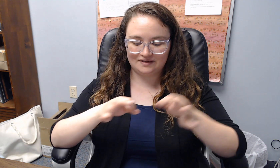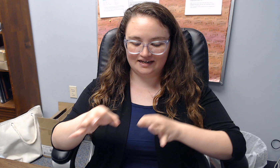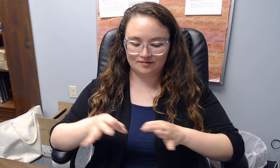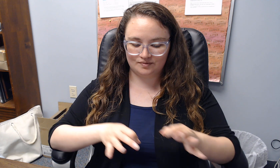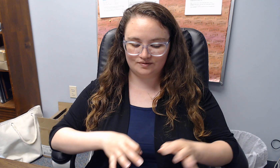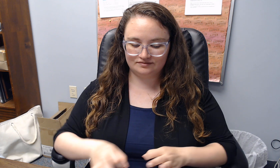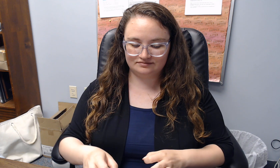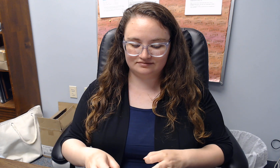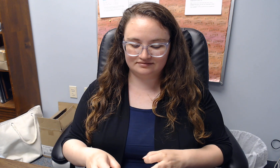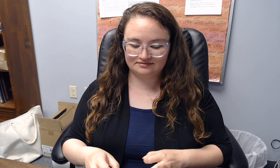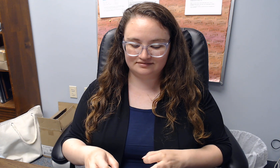unexplainable.